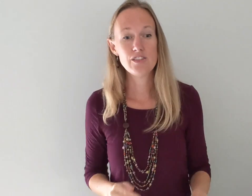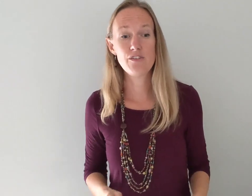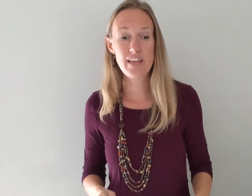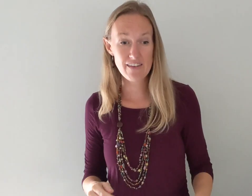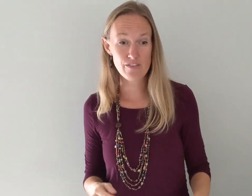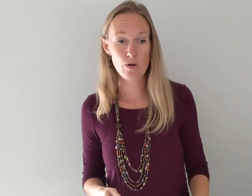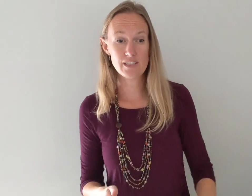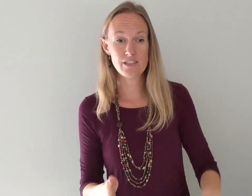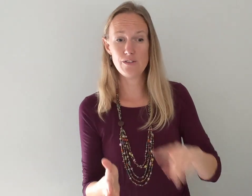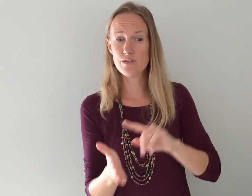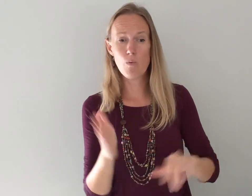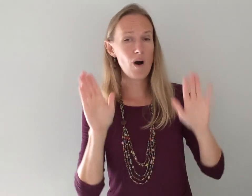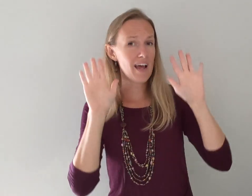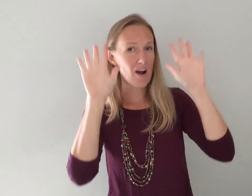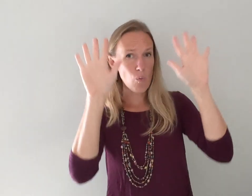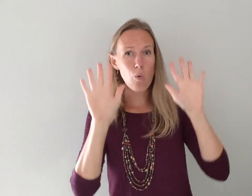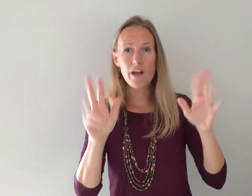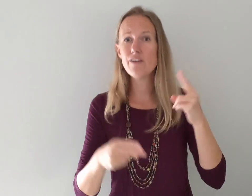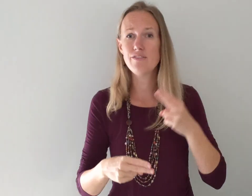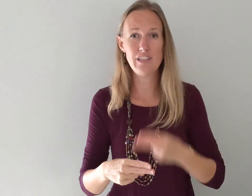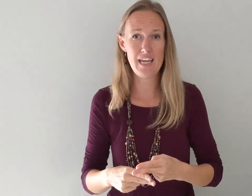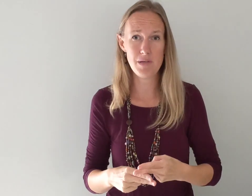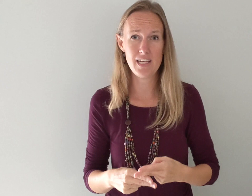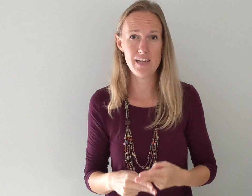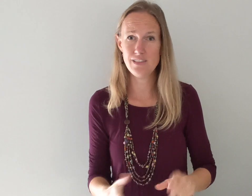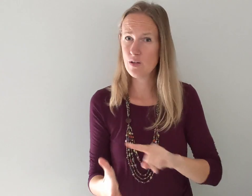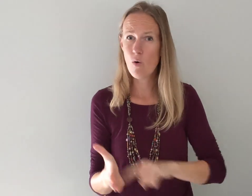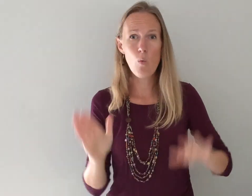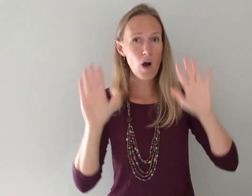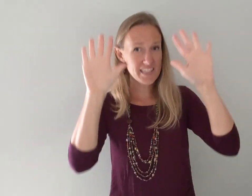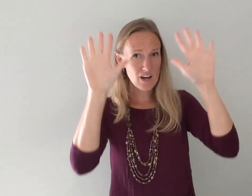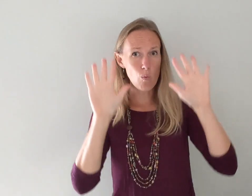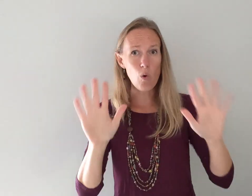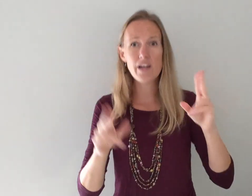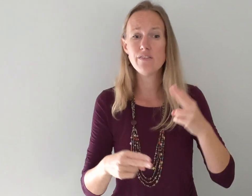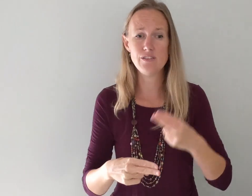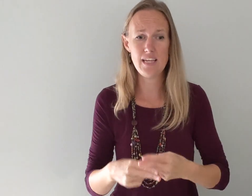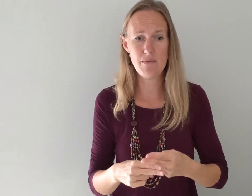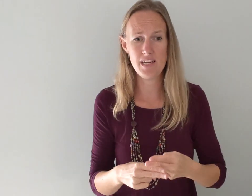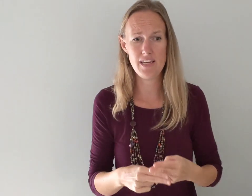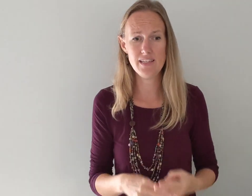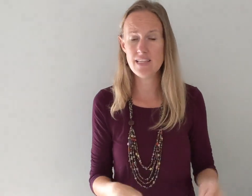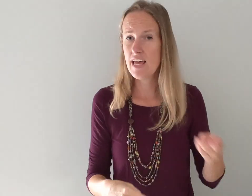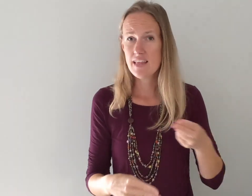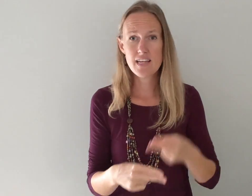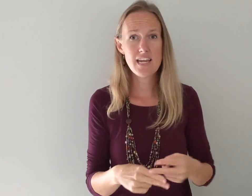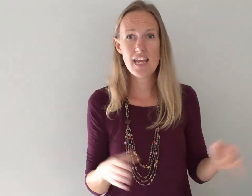So that chorus goes, what a wonderful name it is. What a wonderful name it is. The name